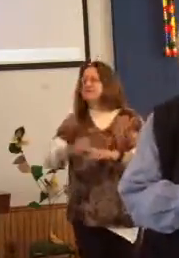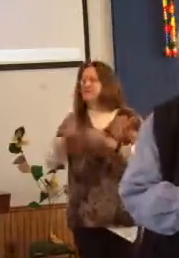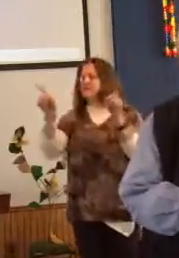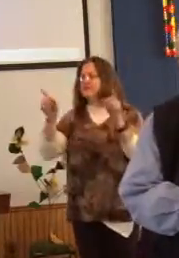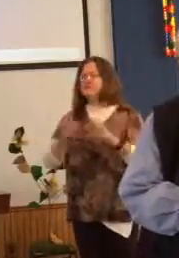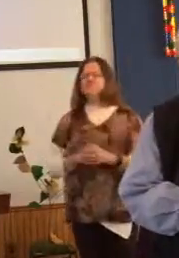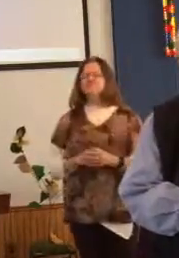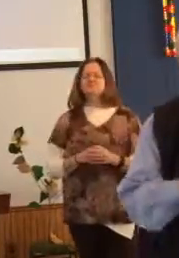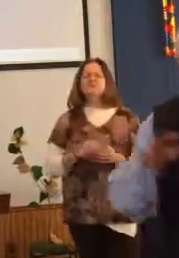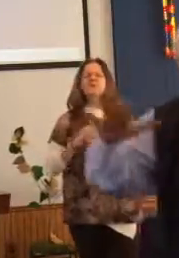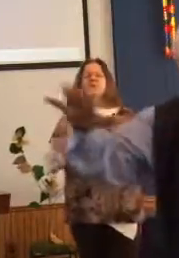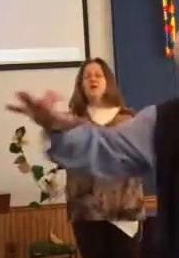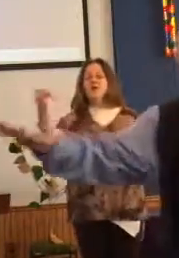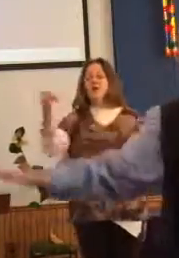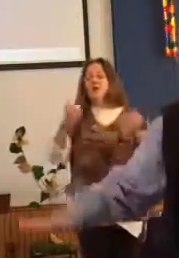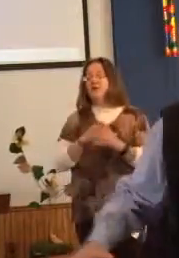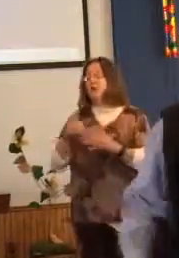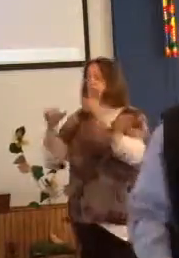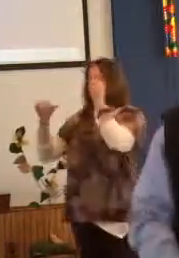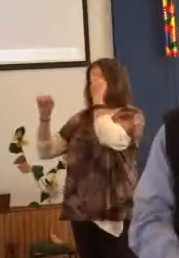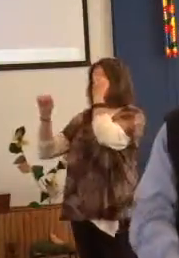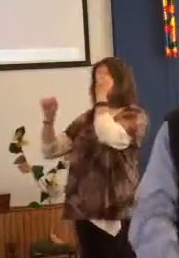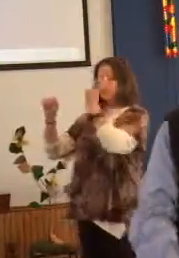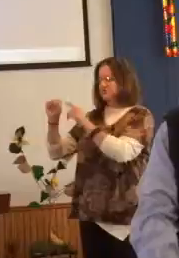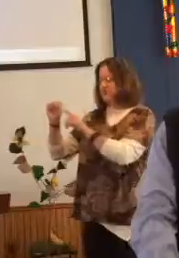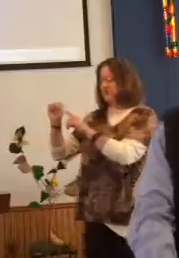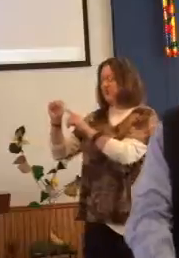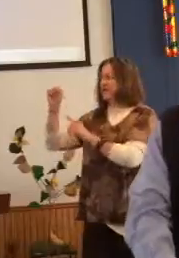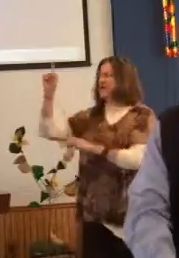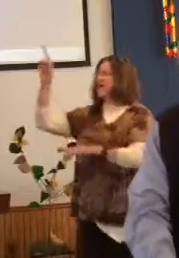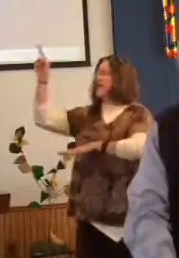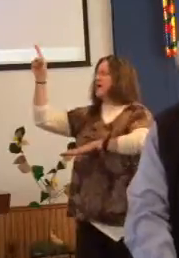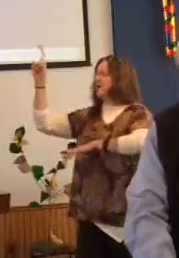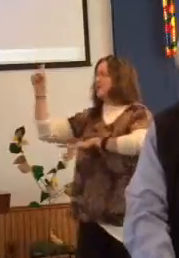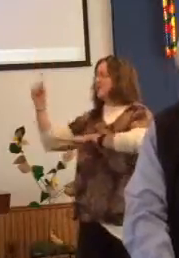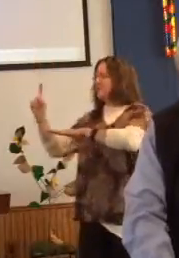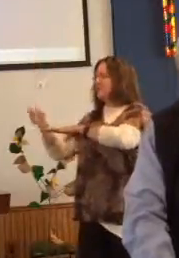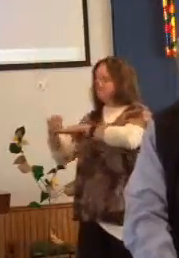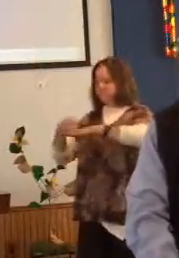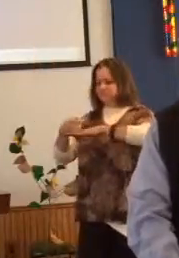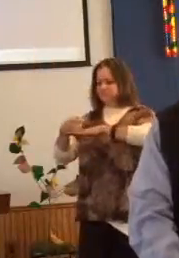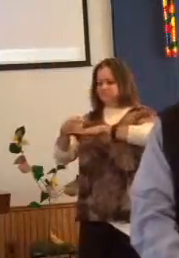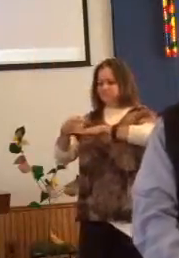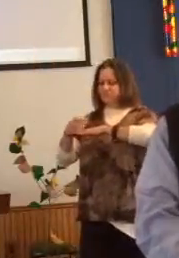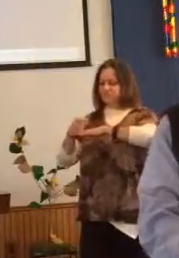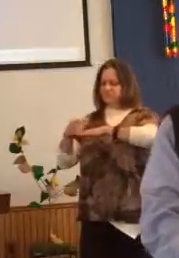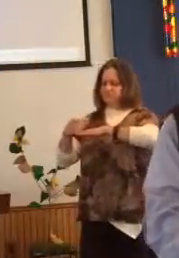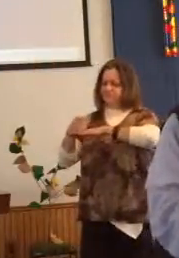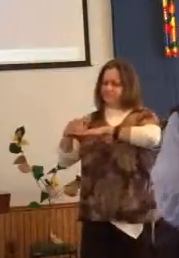Right now, Stripe is at the base of the pillar.